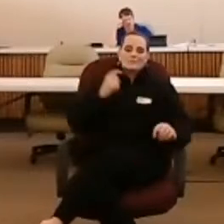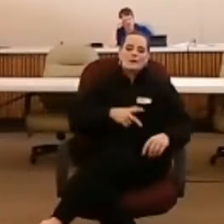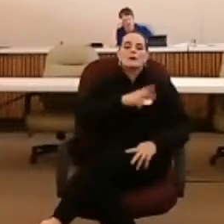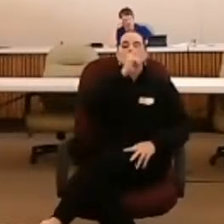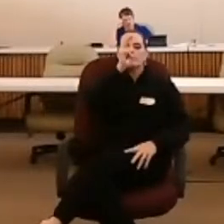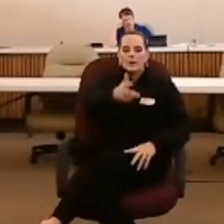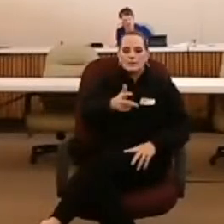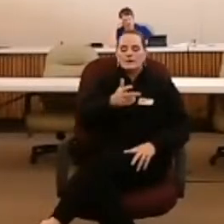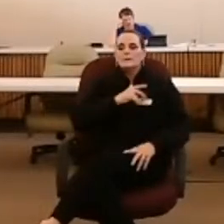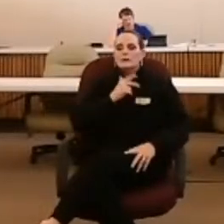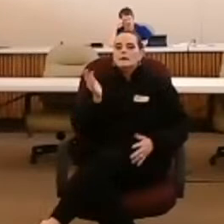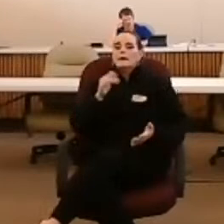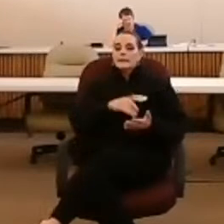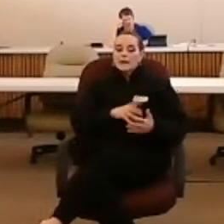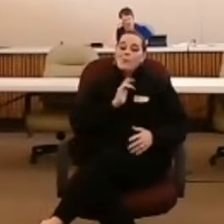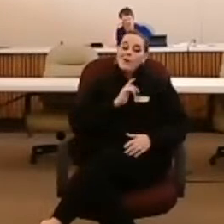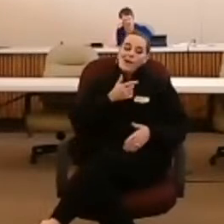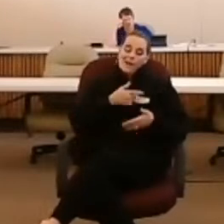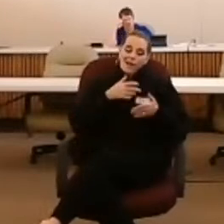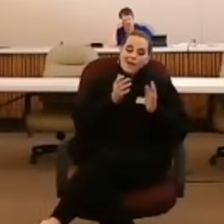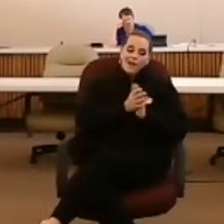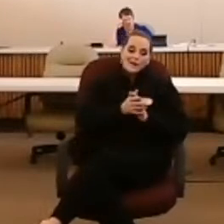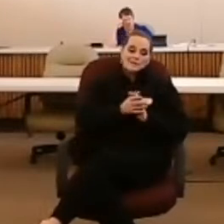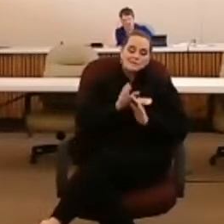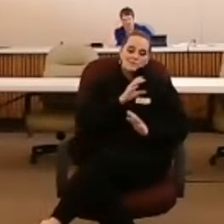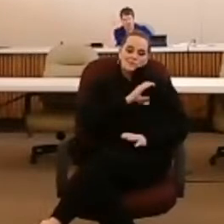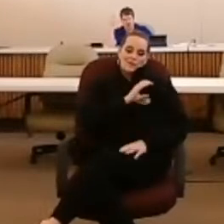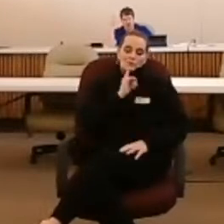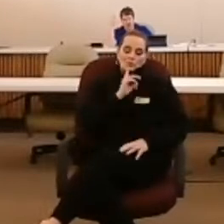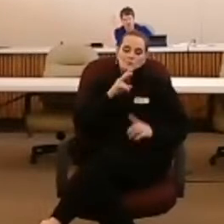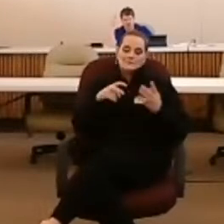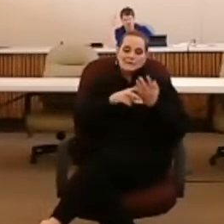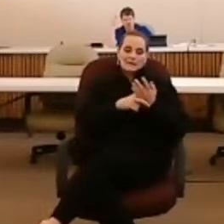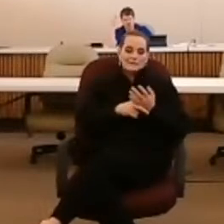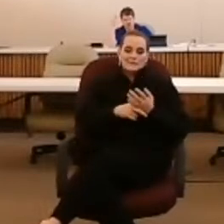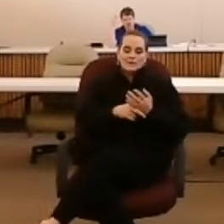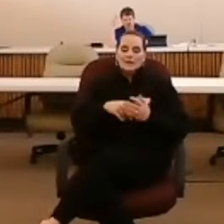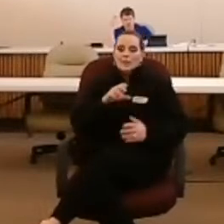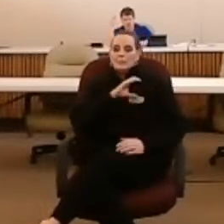sheriff to go ticket them, they basically said, well, we don't have